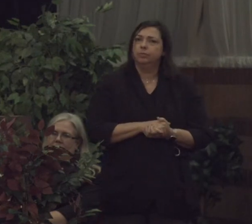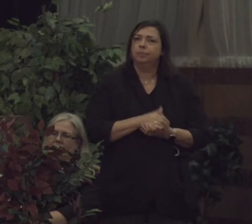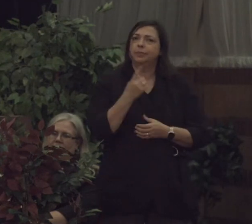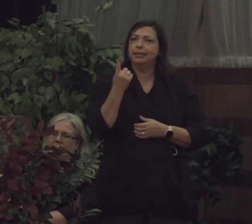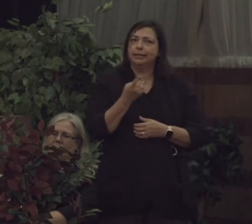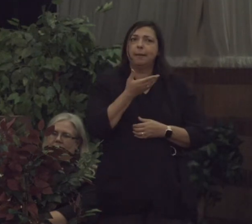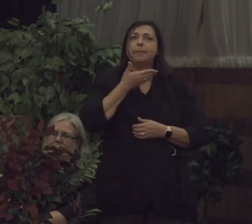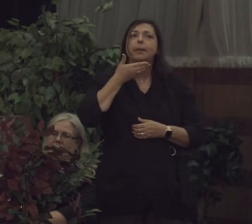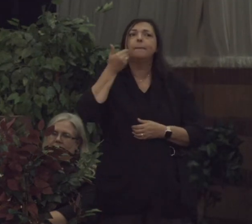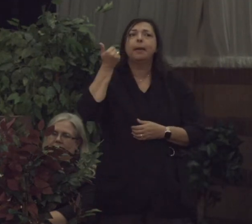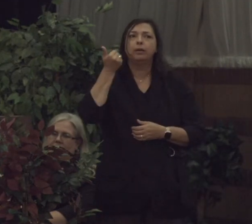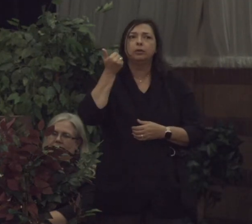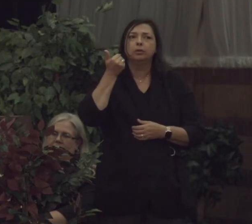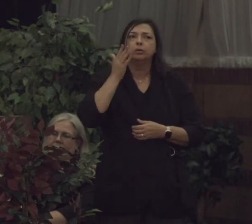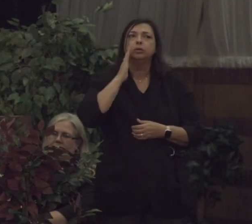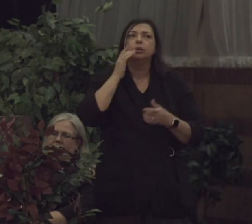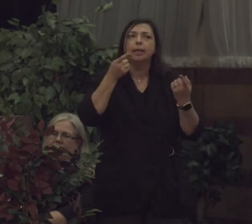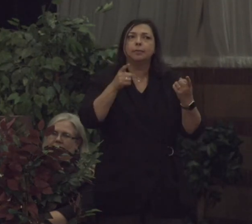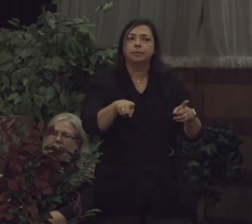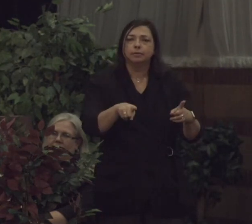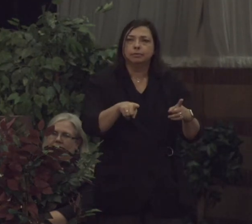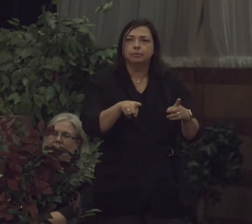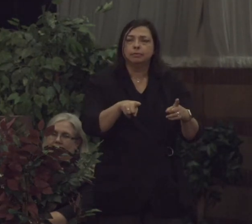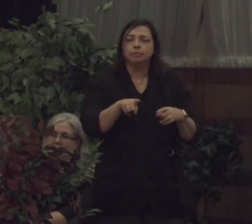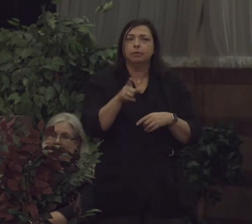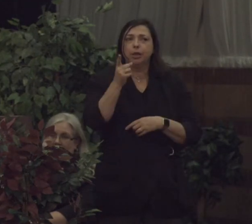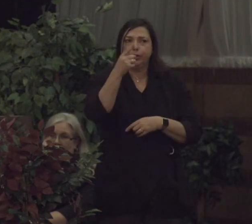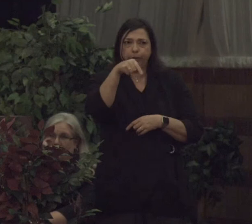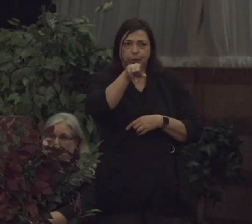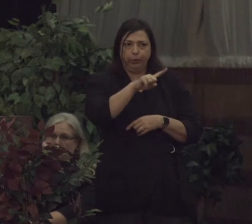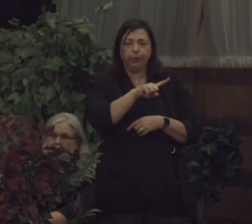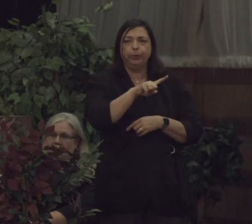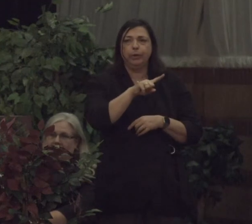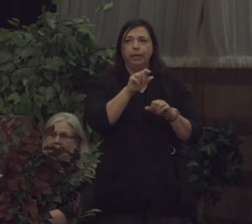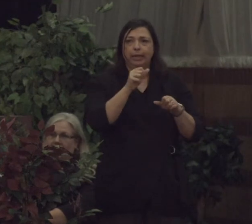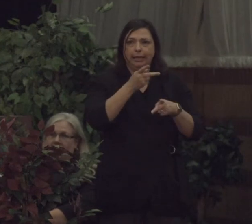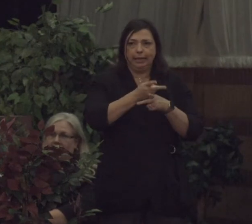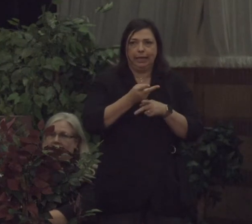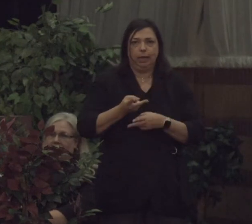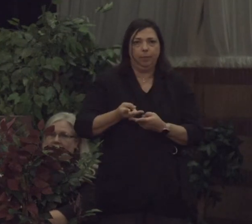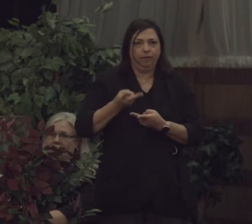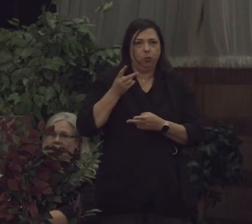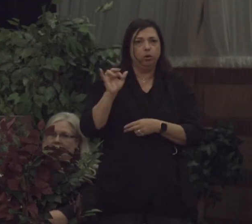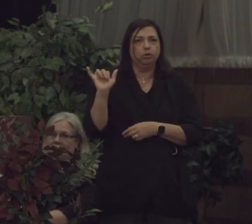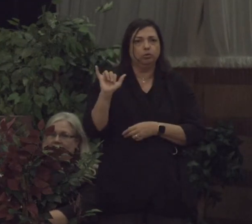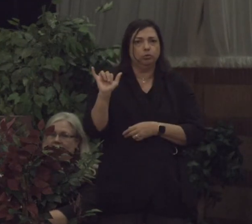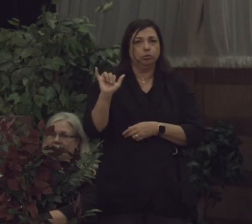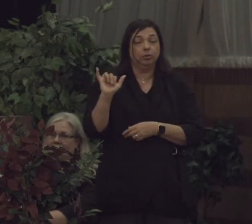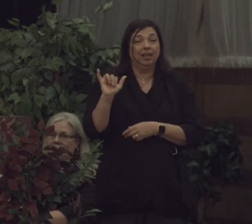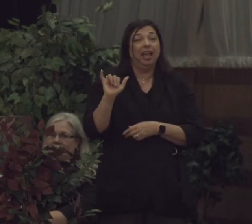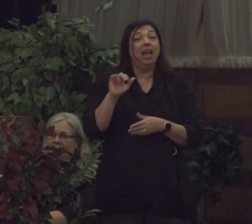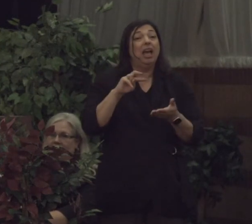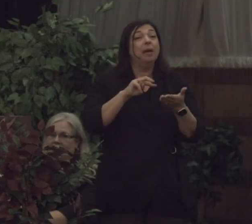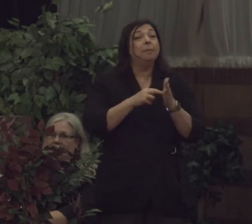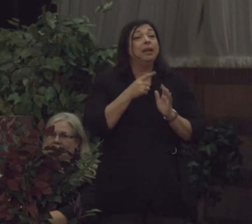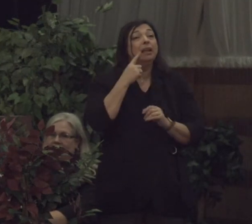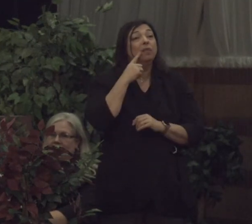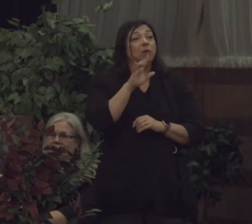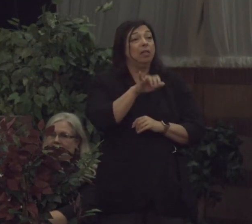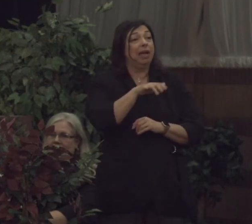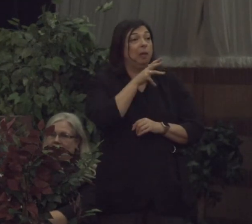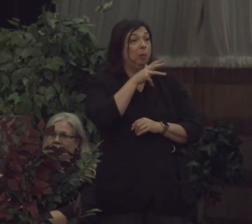something better is coming, so you keep your fork as well. In other words, for Miss